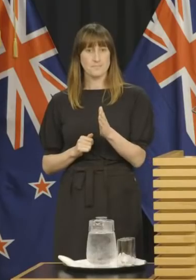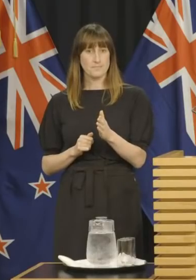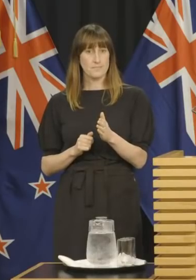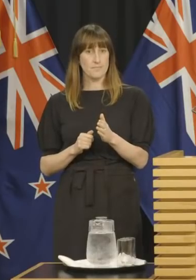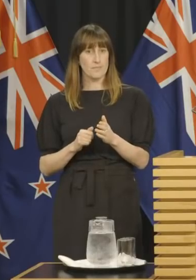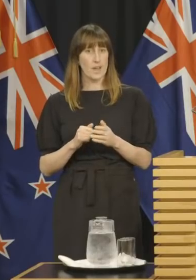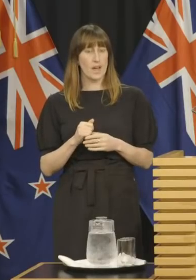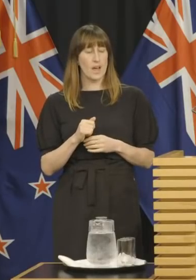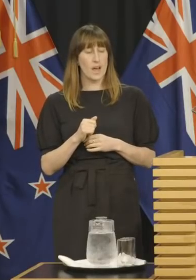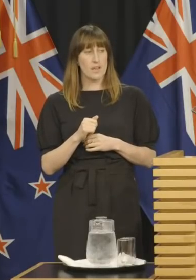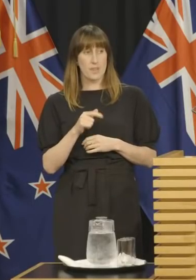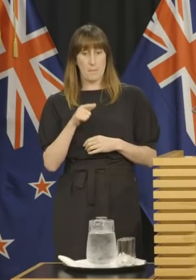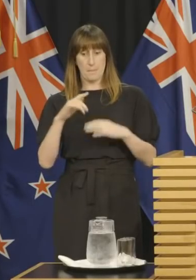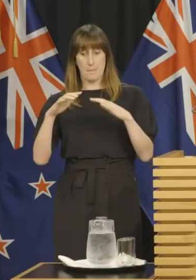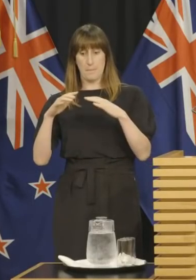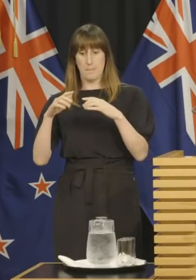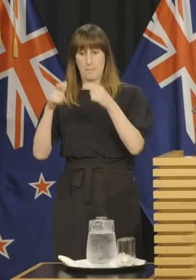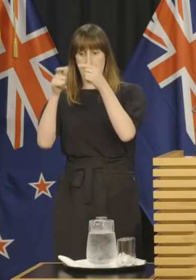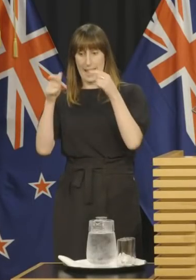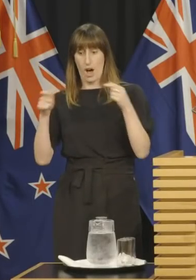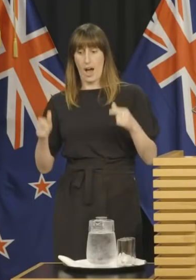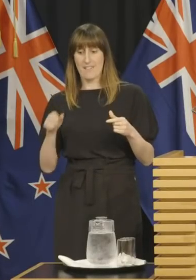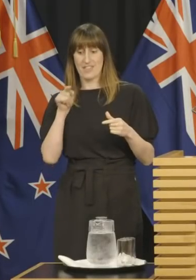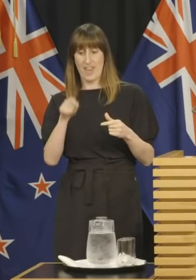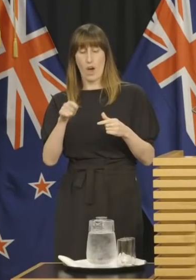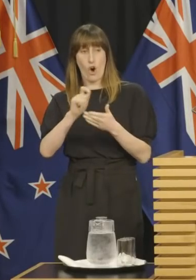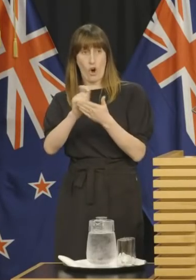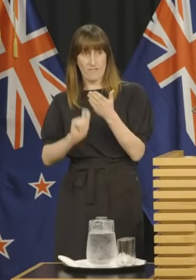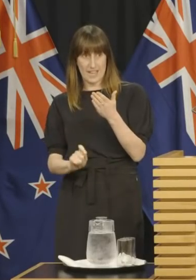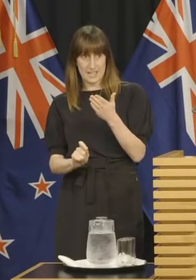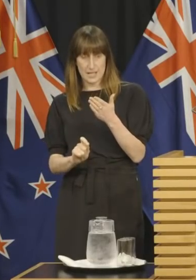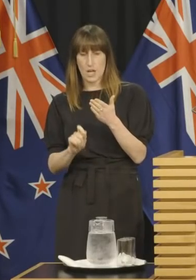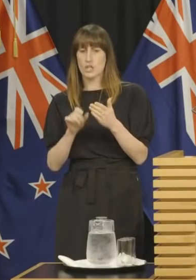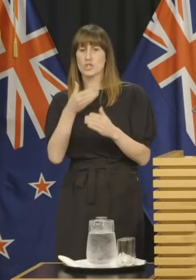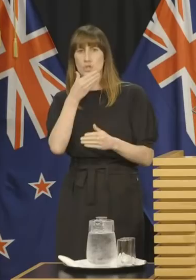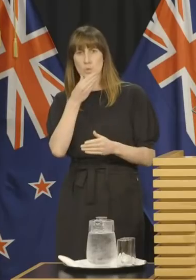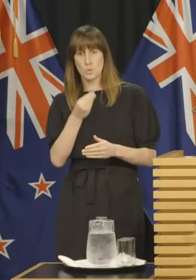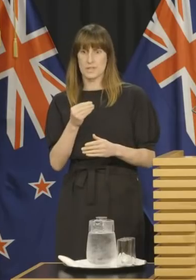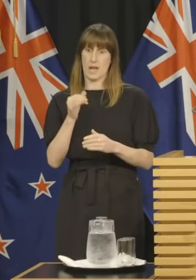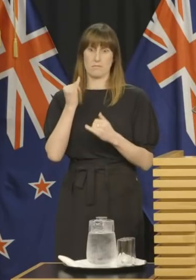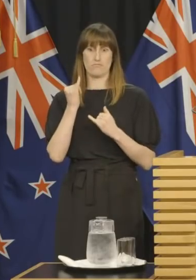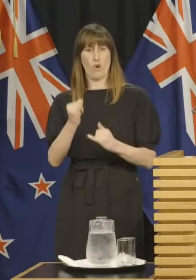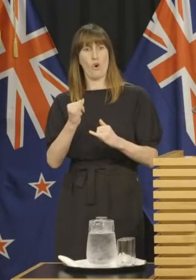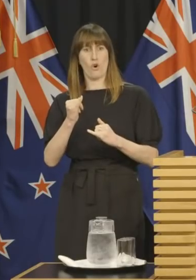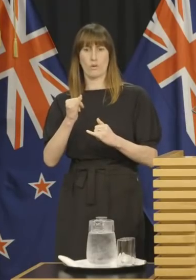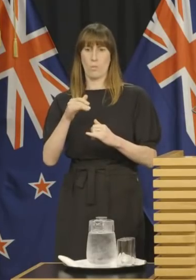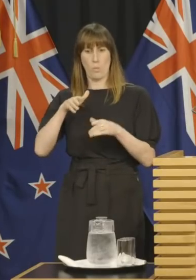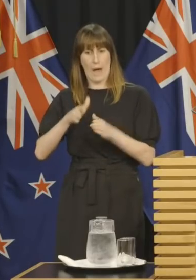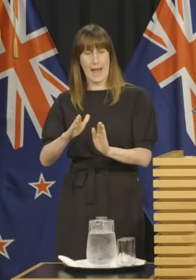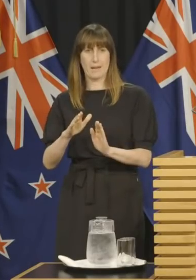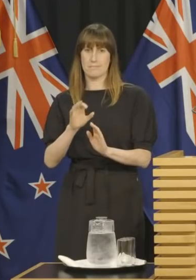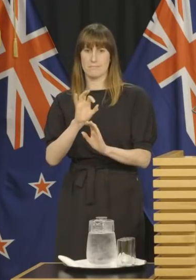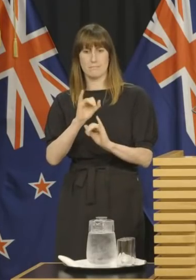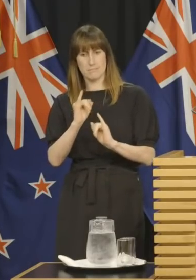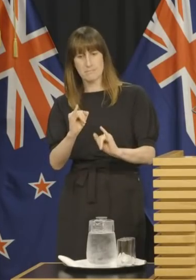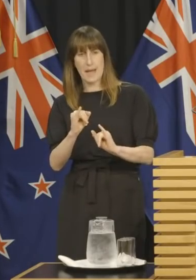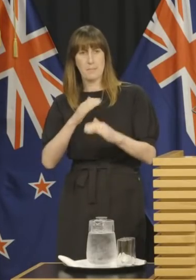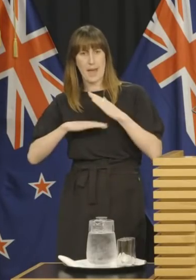in this way, and what does that say about the sanctity of Parliament? Look, ultimately, I have to make sure that I'm making a